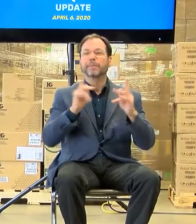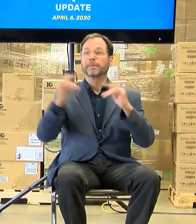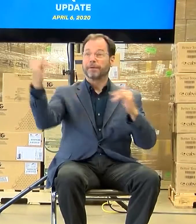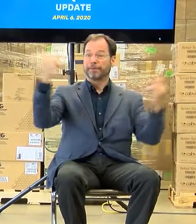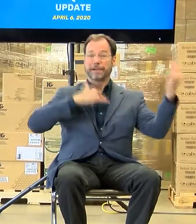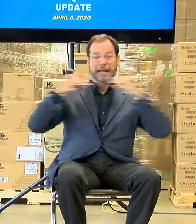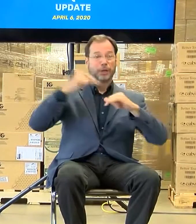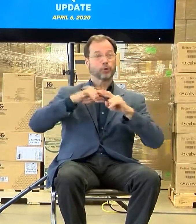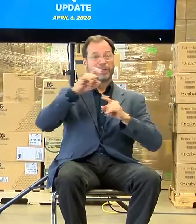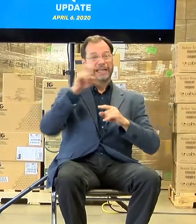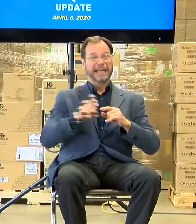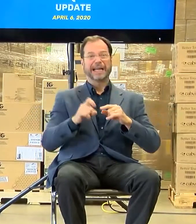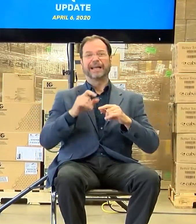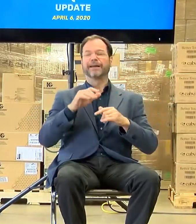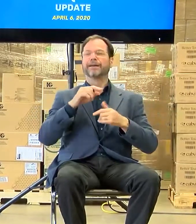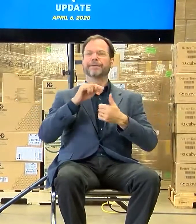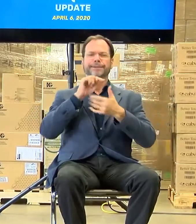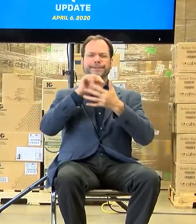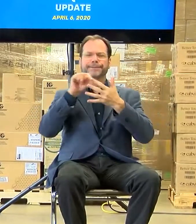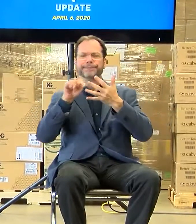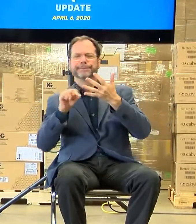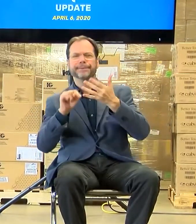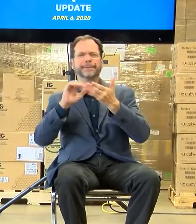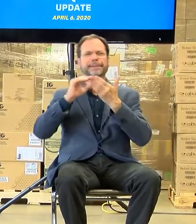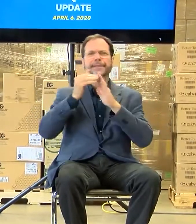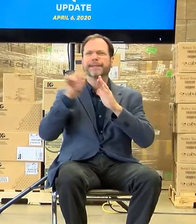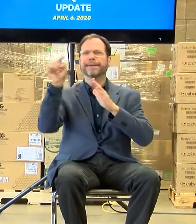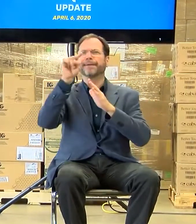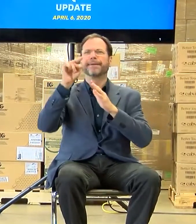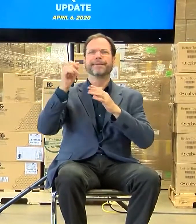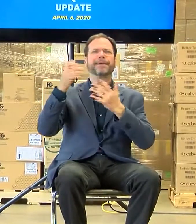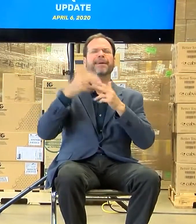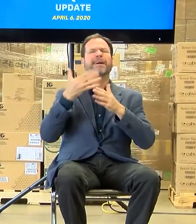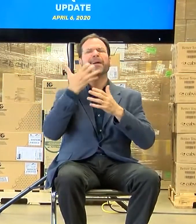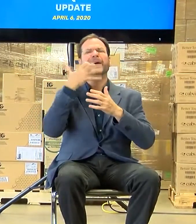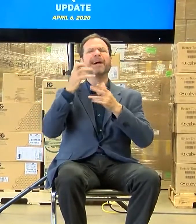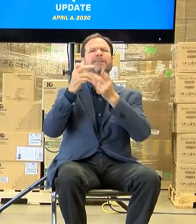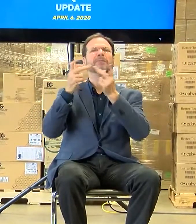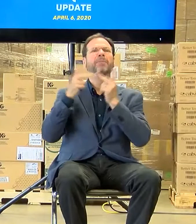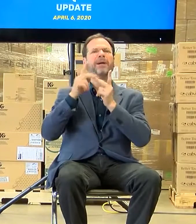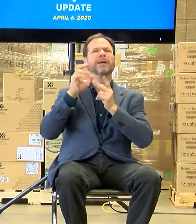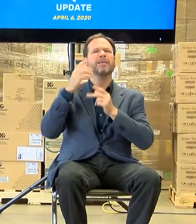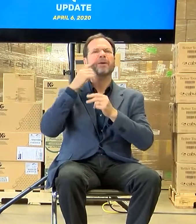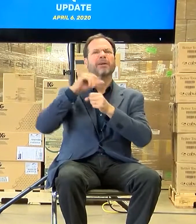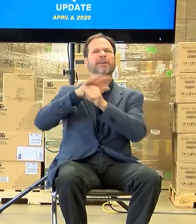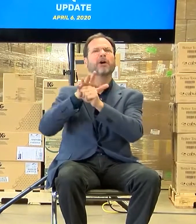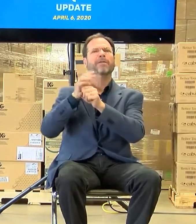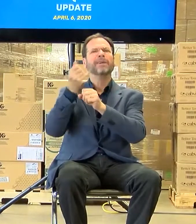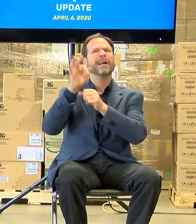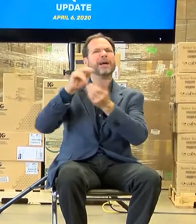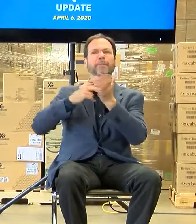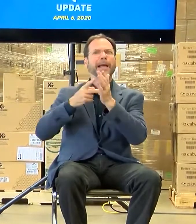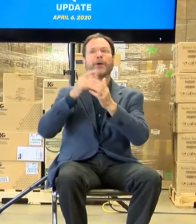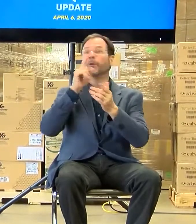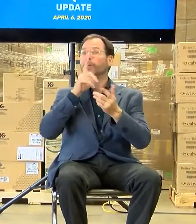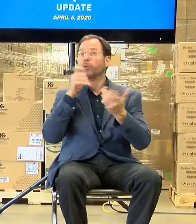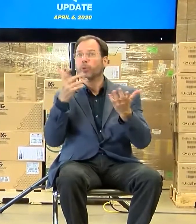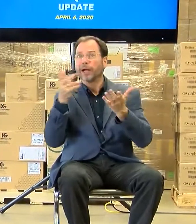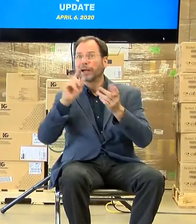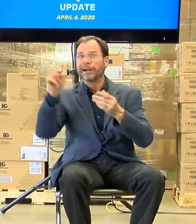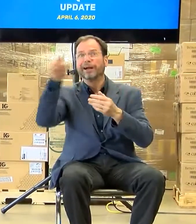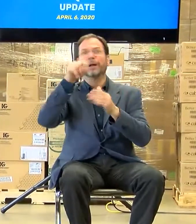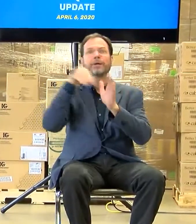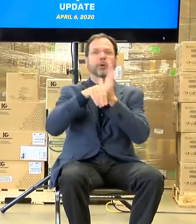into Texas from what are considered to be hotspot zones for COVID-19. That includes New Orleans,